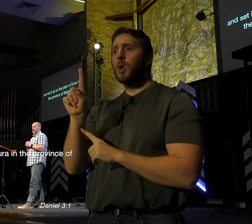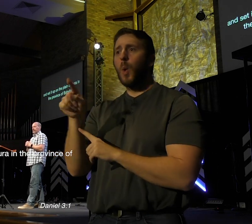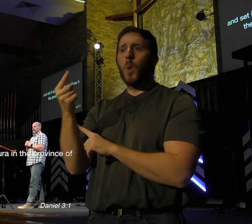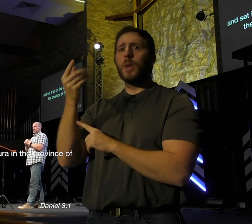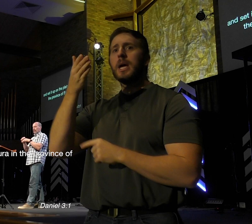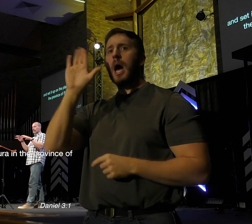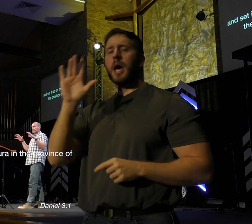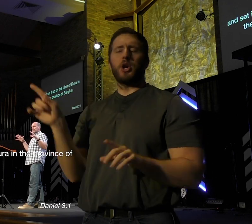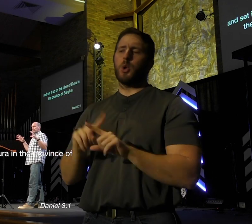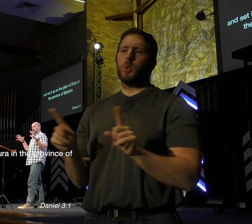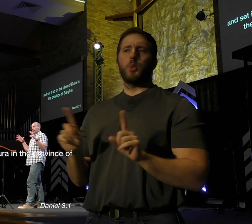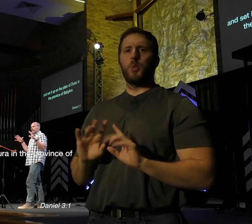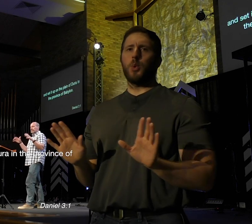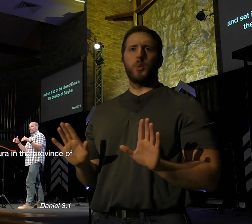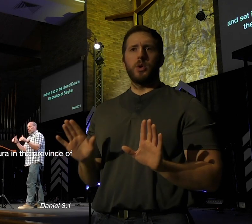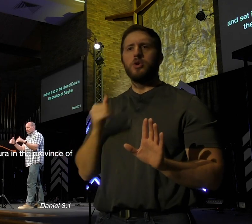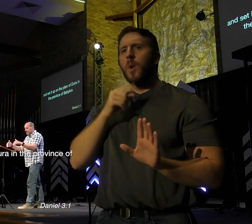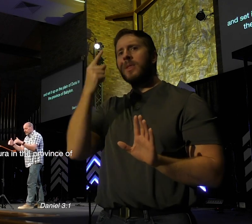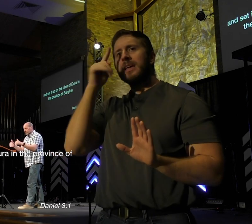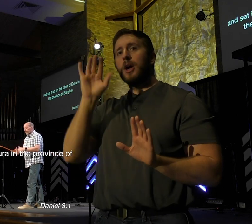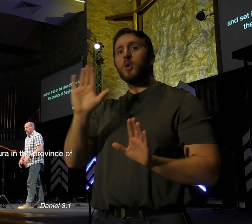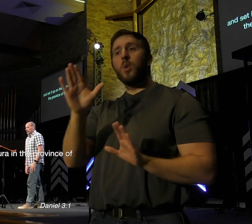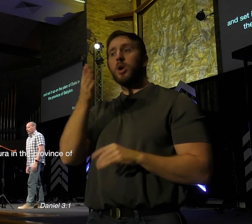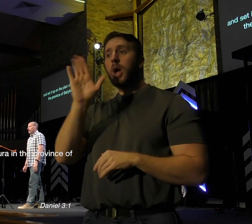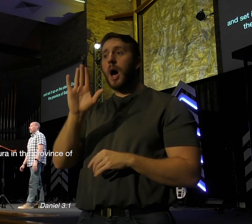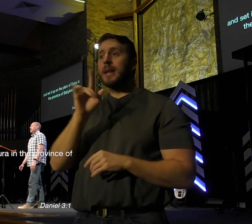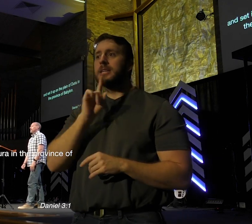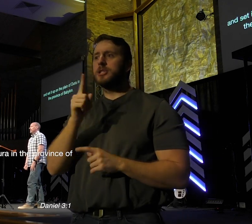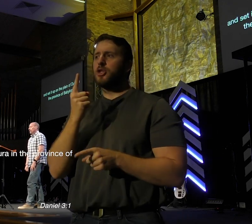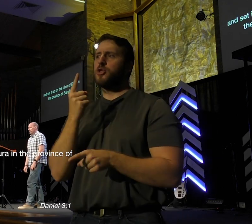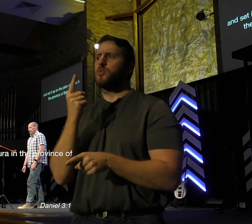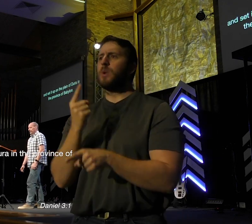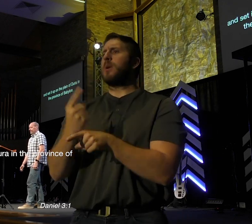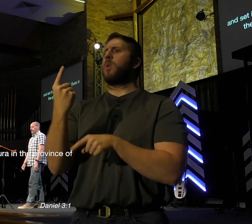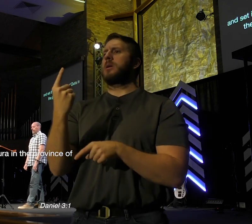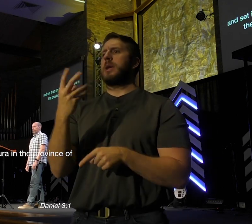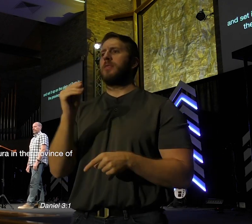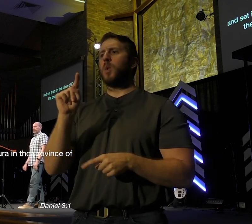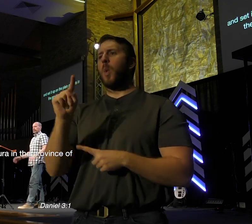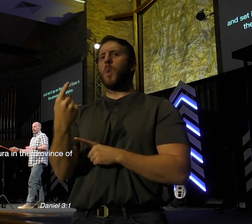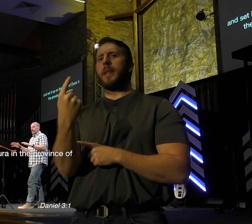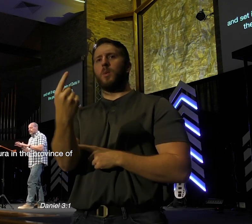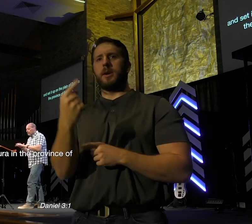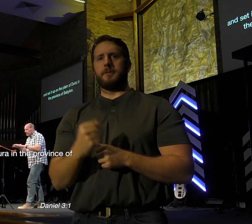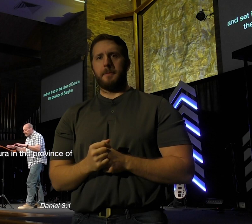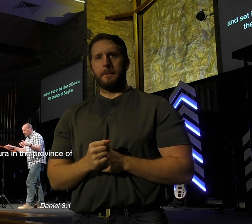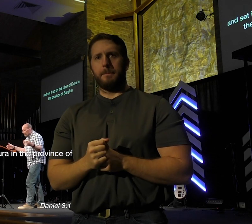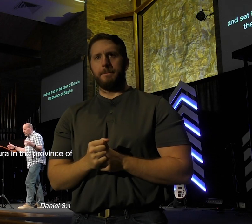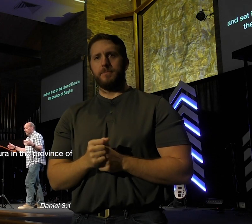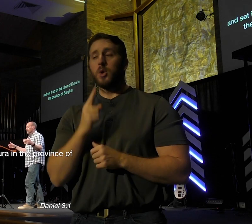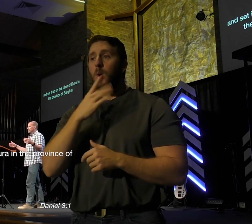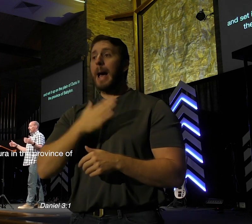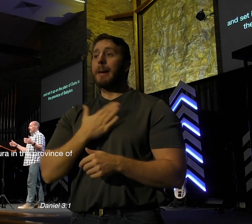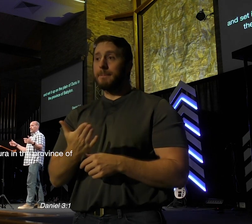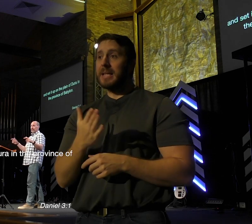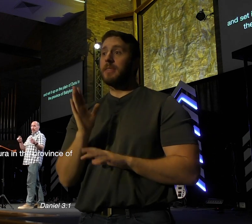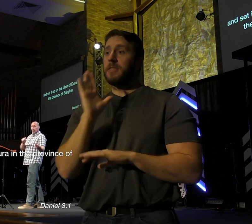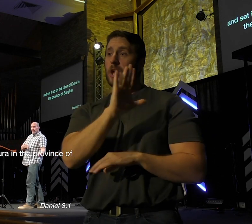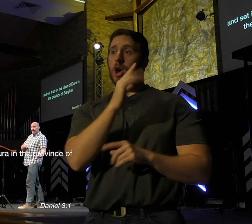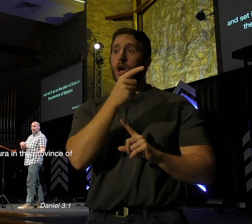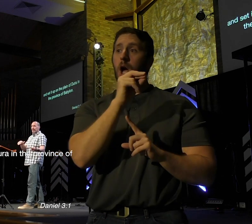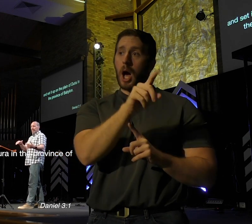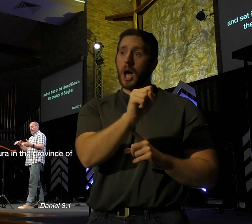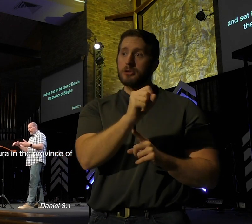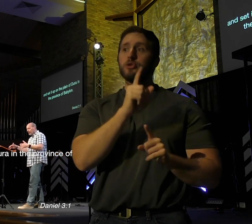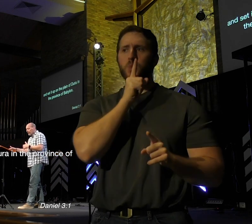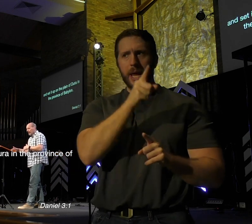one, as long as you don't think that yours is the right one and the only one, as long as you admit everyone else's gods